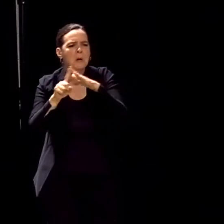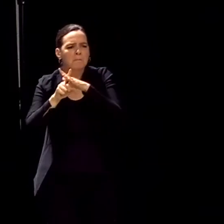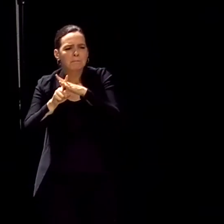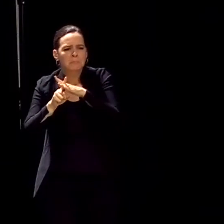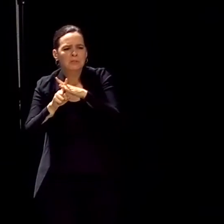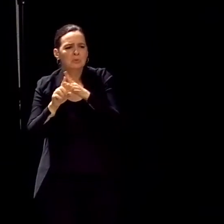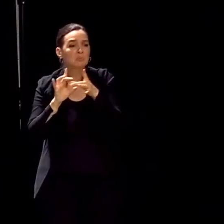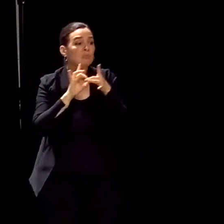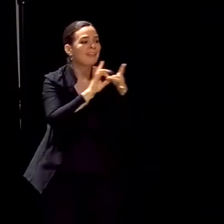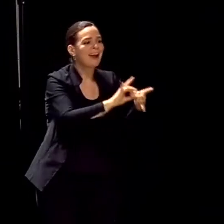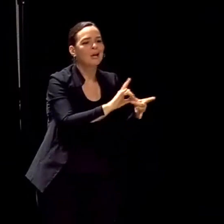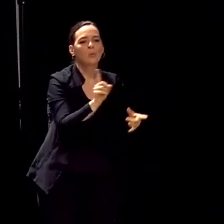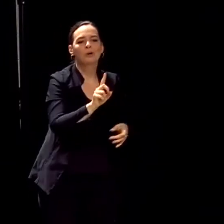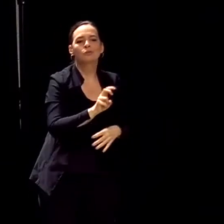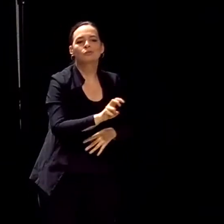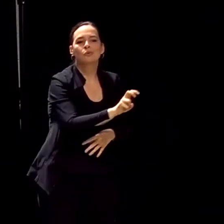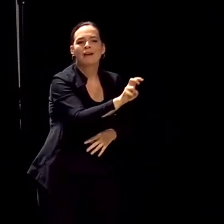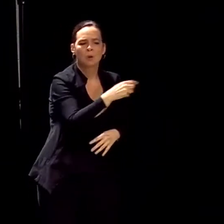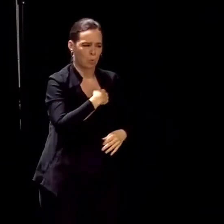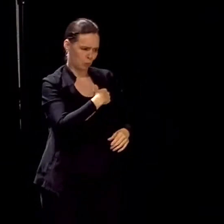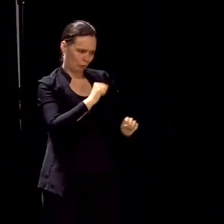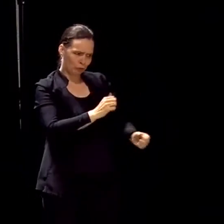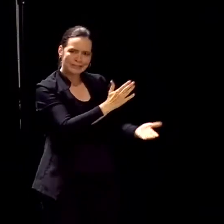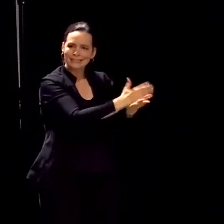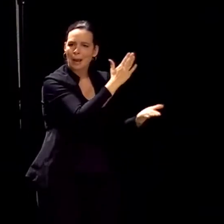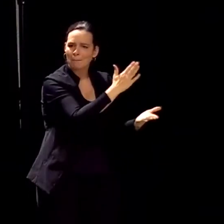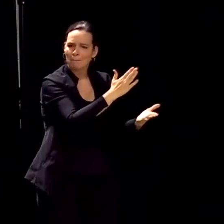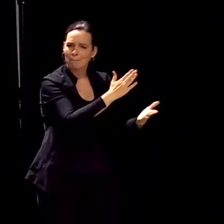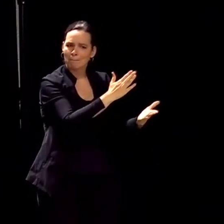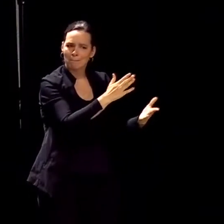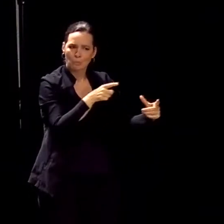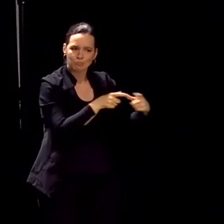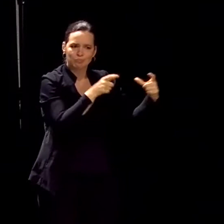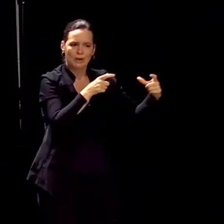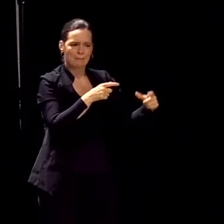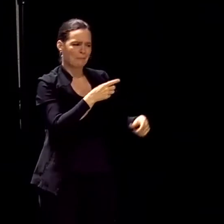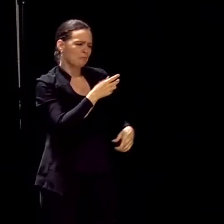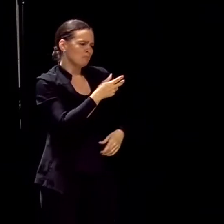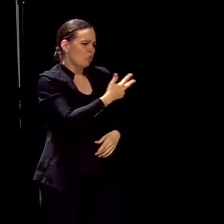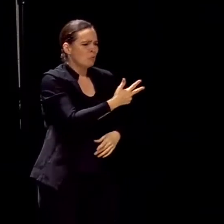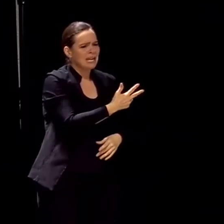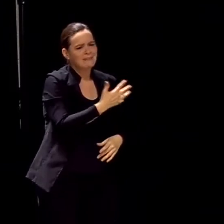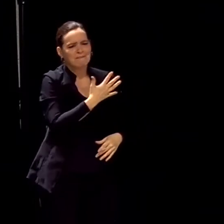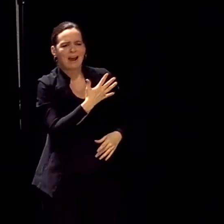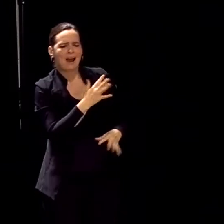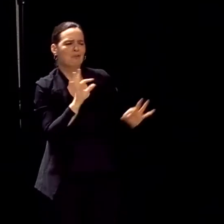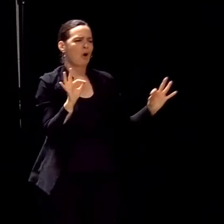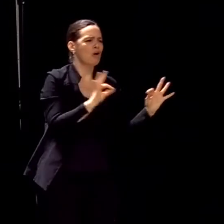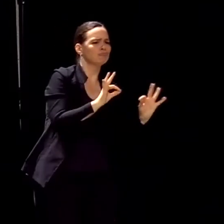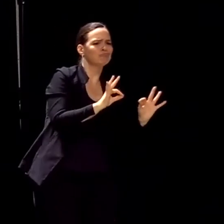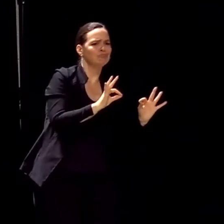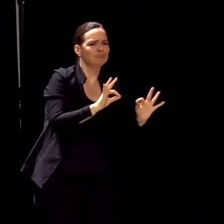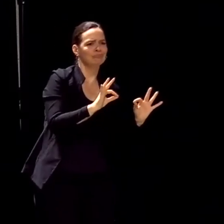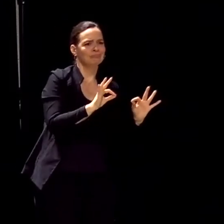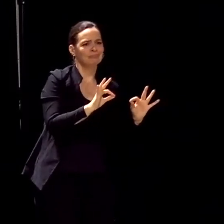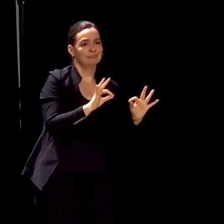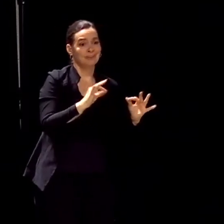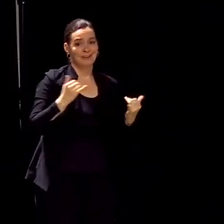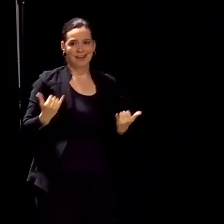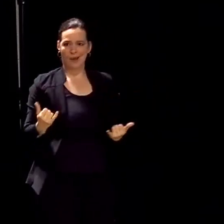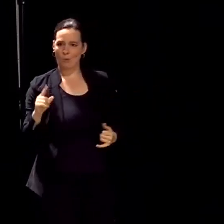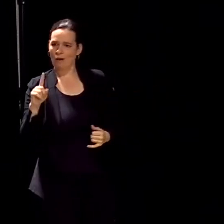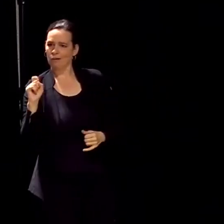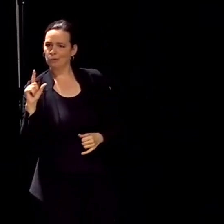it, done. 4 cases the next day, 5 cases the next day. That's gone, right? We got to get this number.